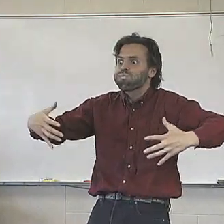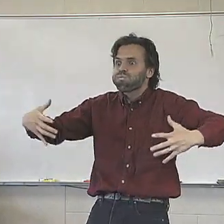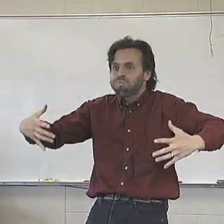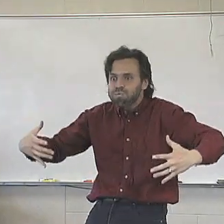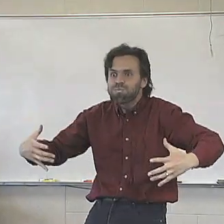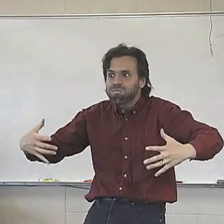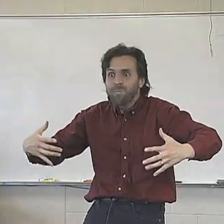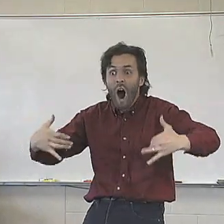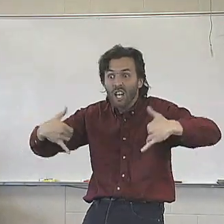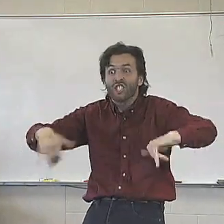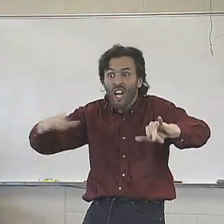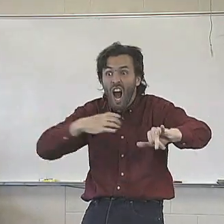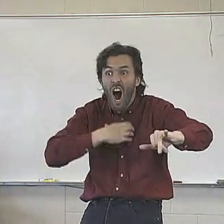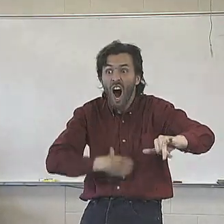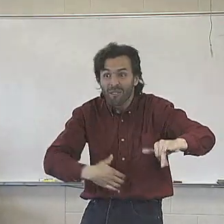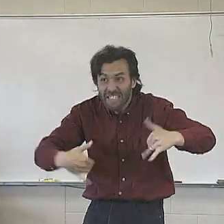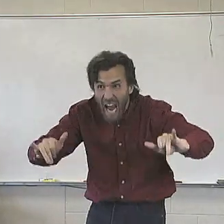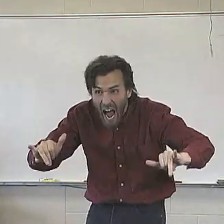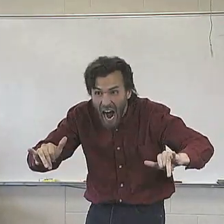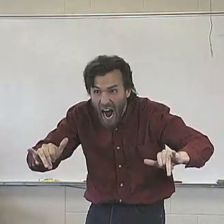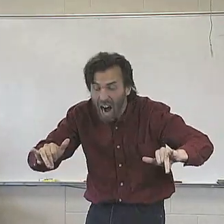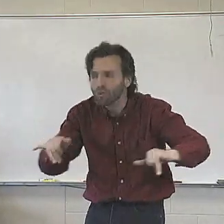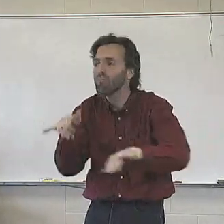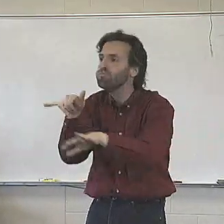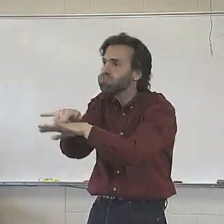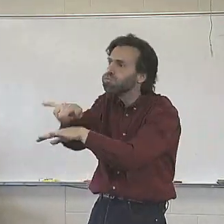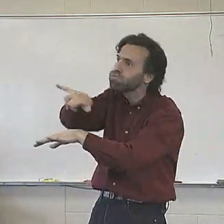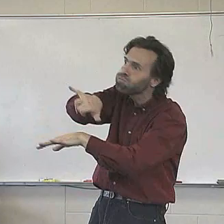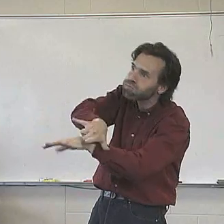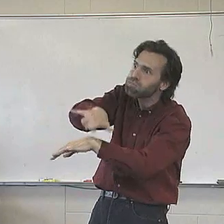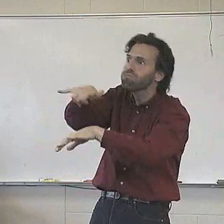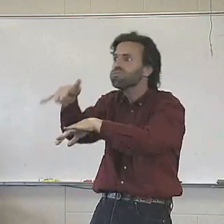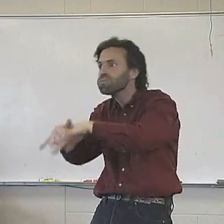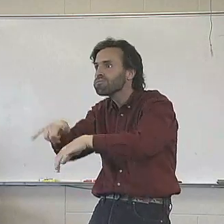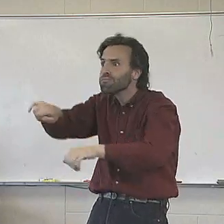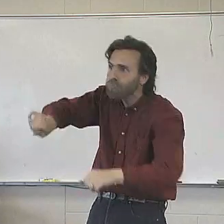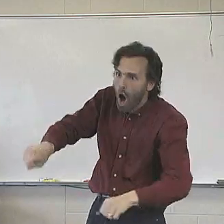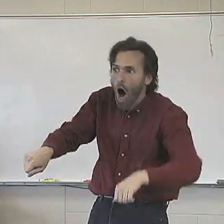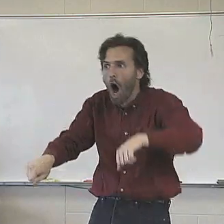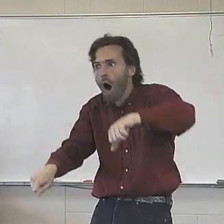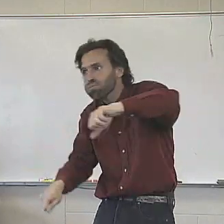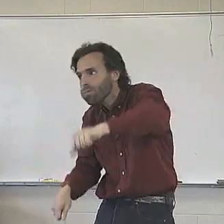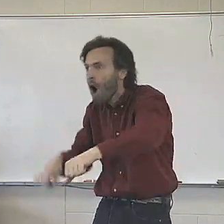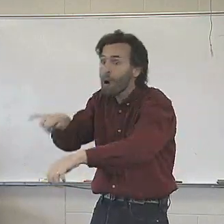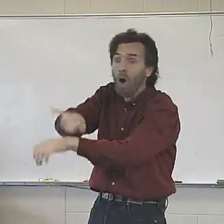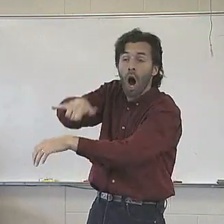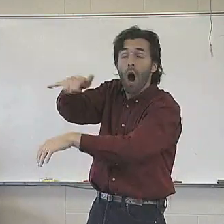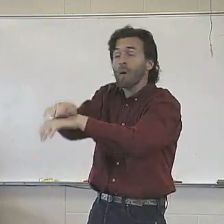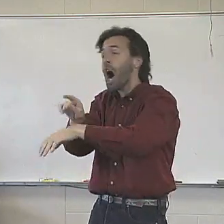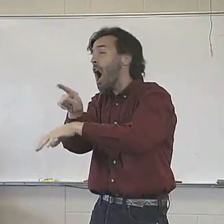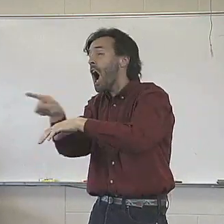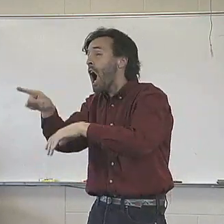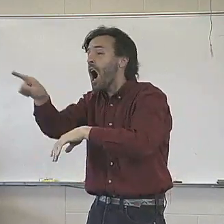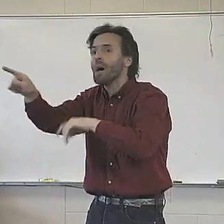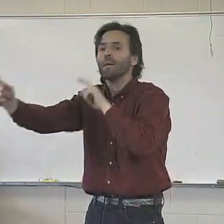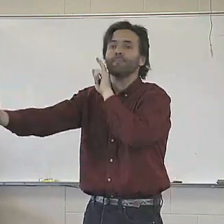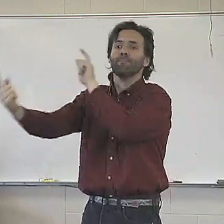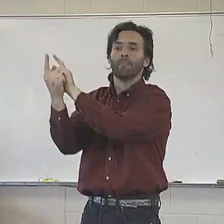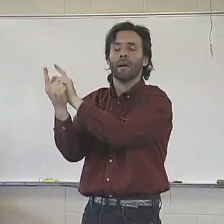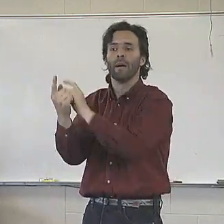still hungry. So he waddled on down the road he went until he met 5 birds in a flock.